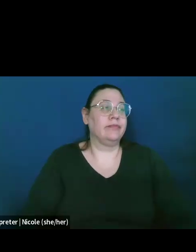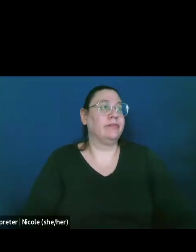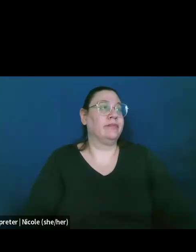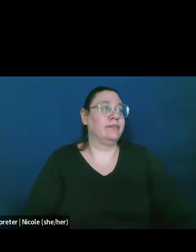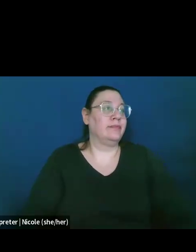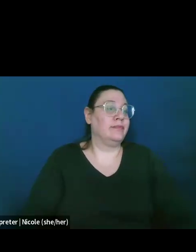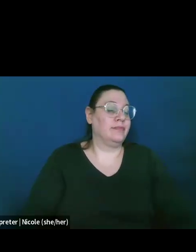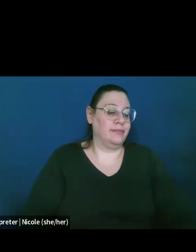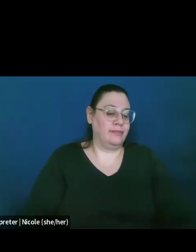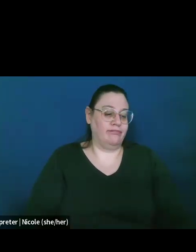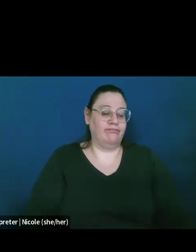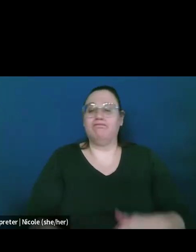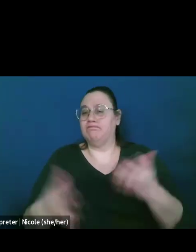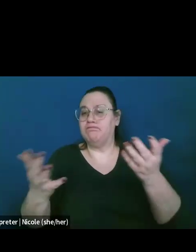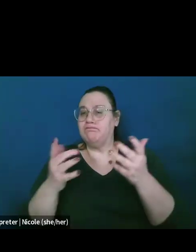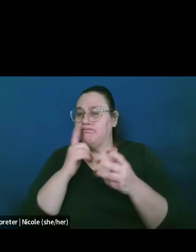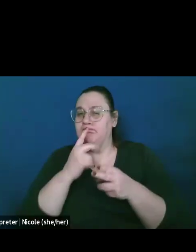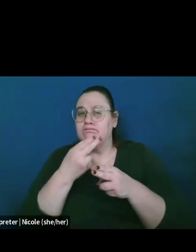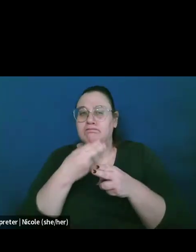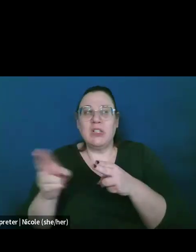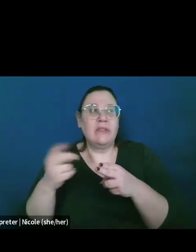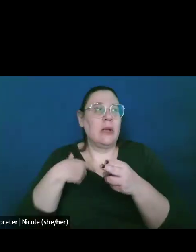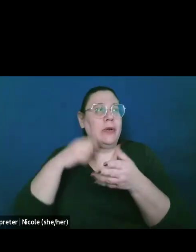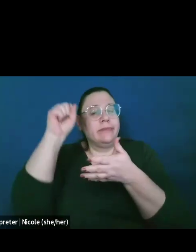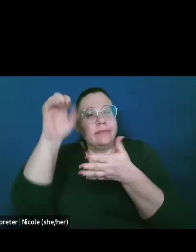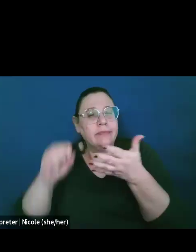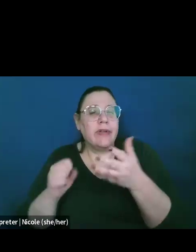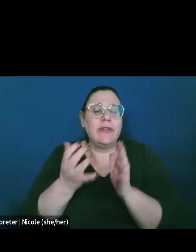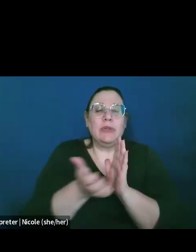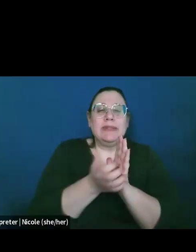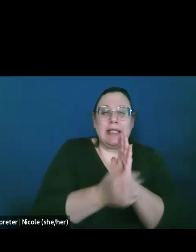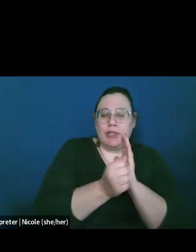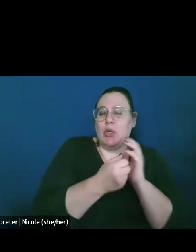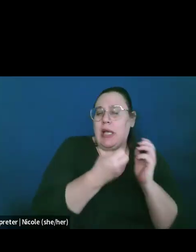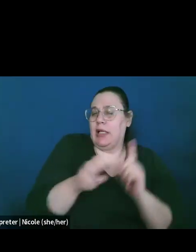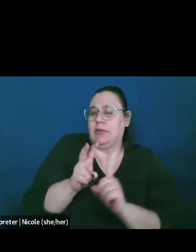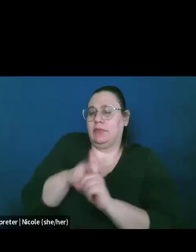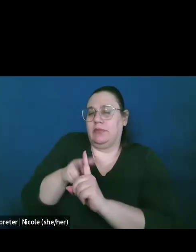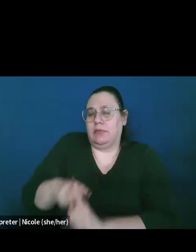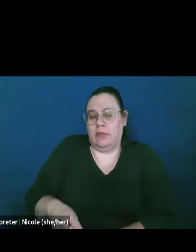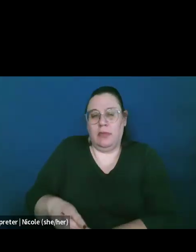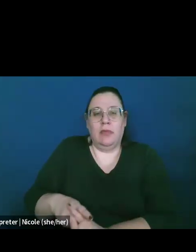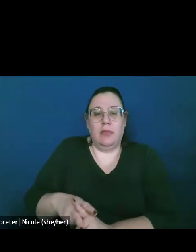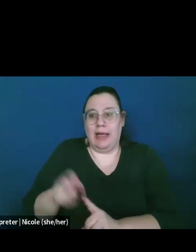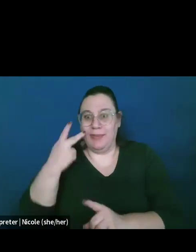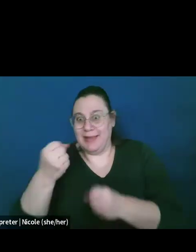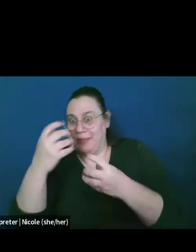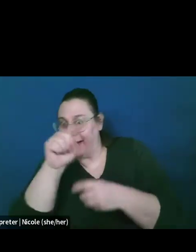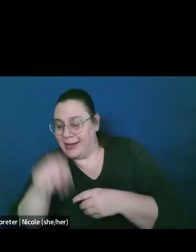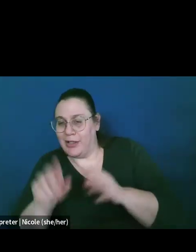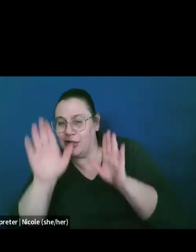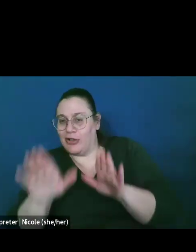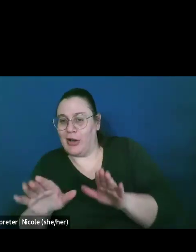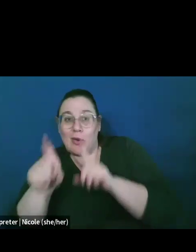And so I just quickly want to go through a couple of transferable skills. And I see there's a lot of really great questions and advice in the